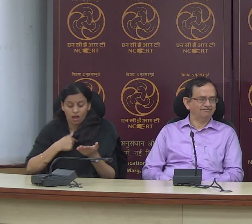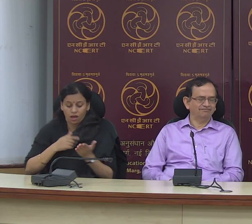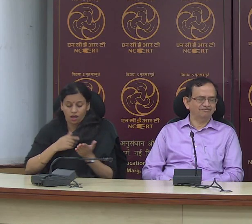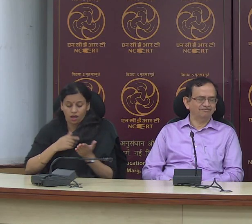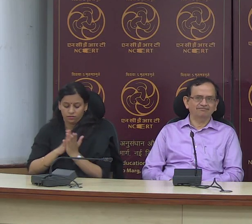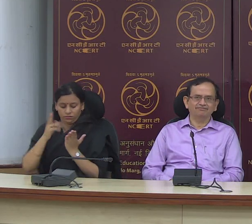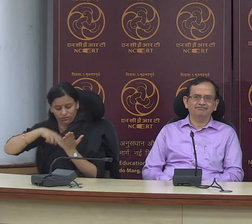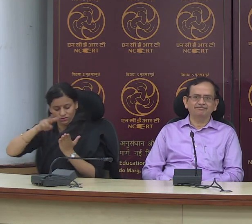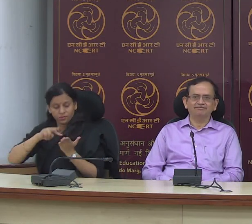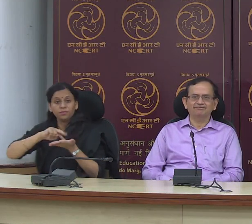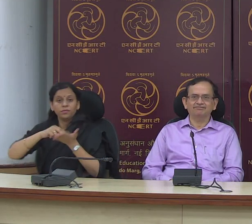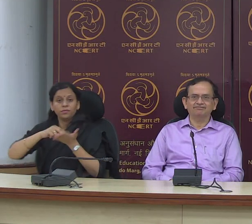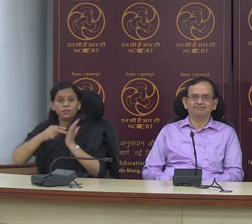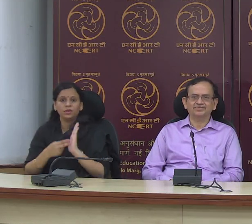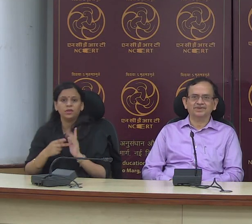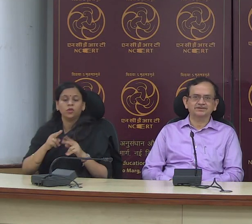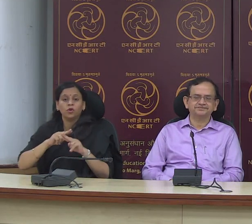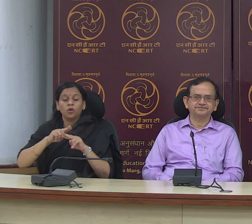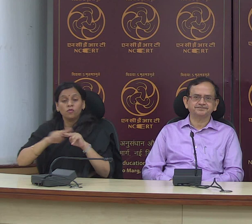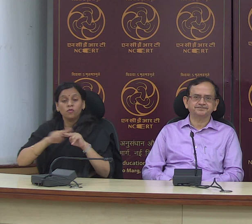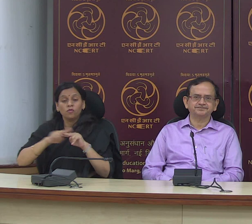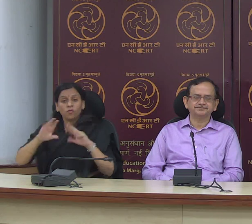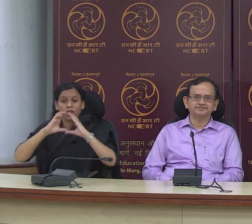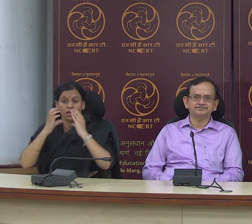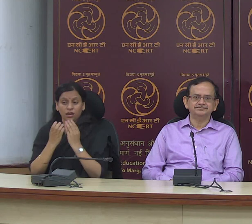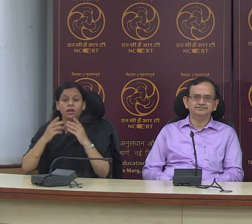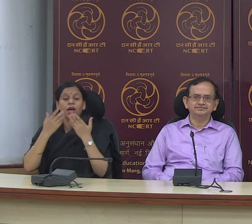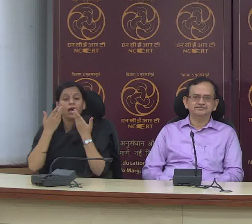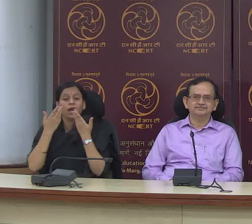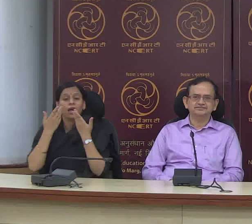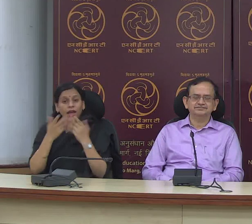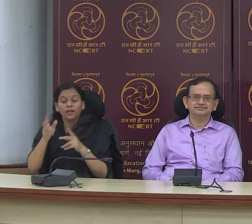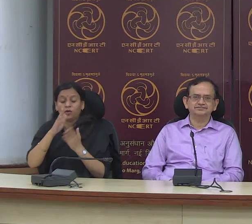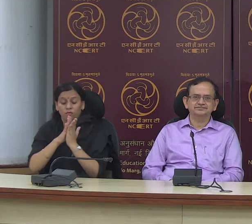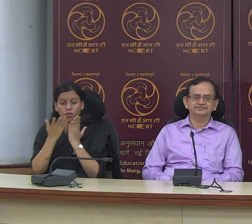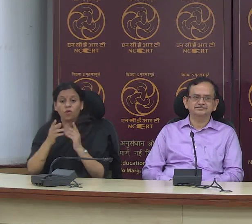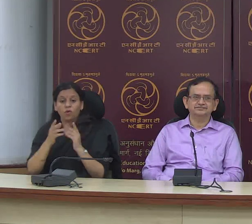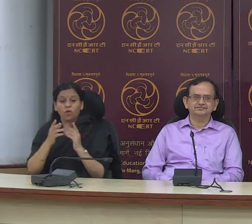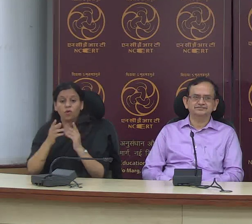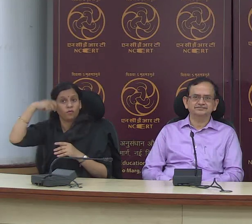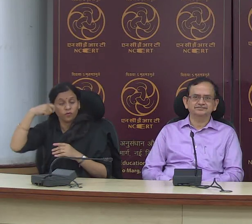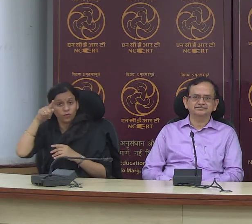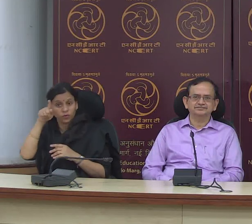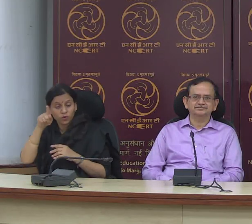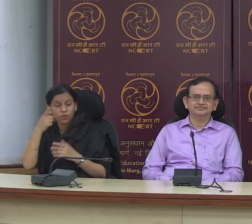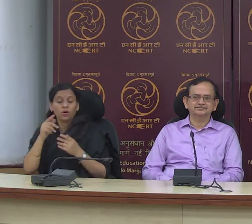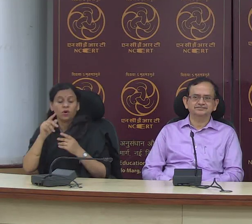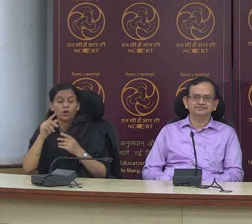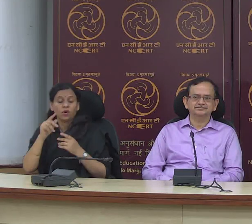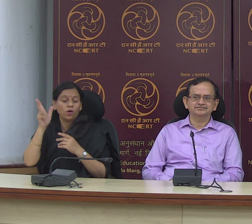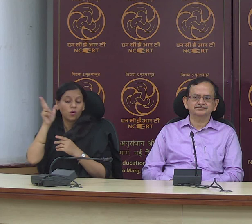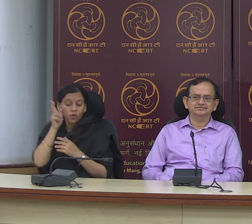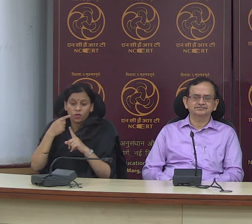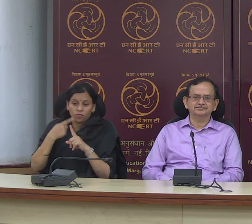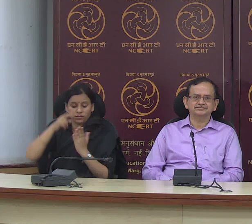through print. Yes. So if the entire class is engaging into a lesson through a video which has both video, audio